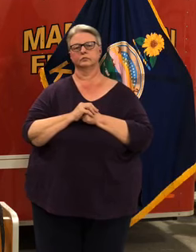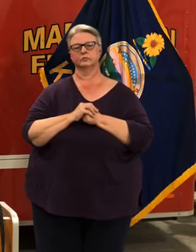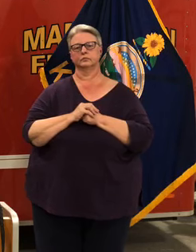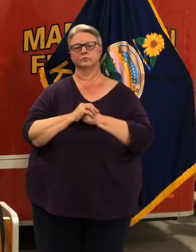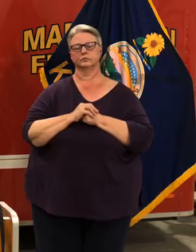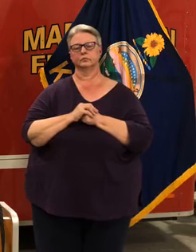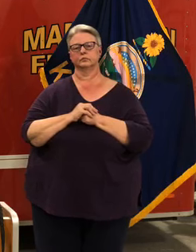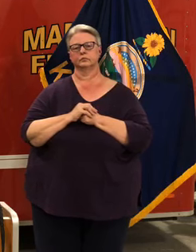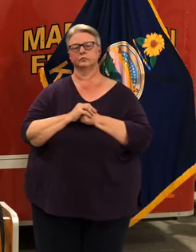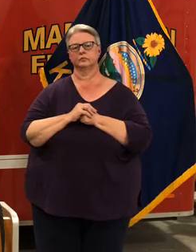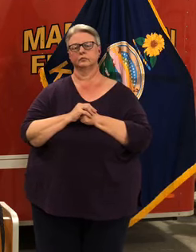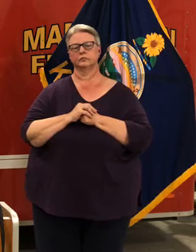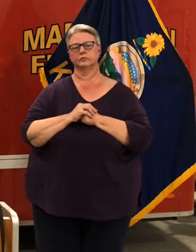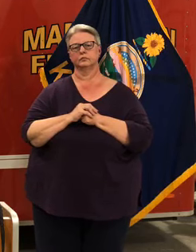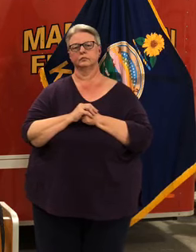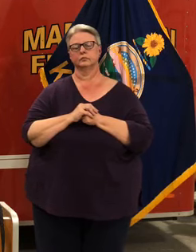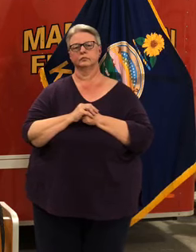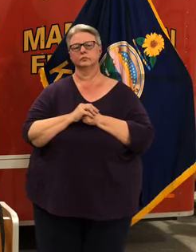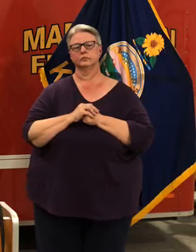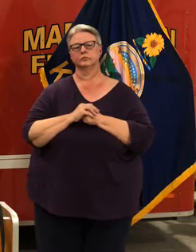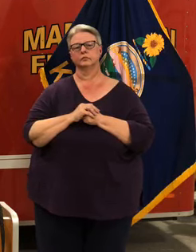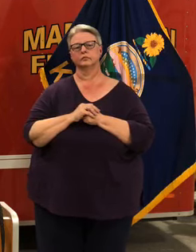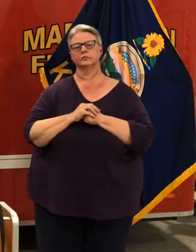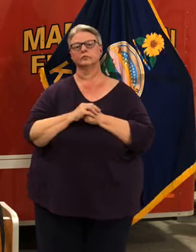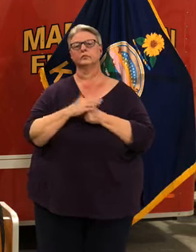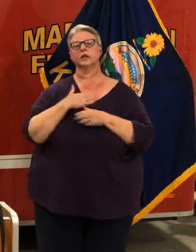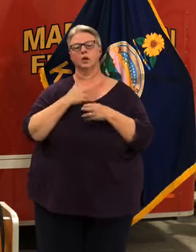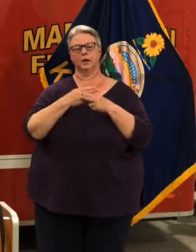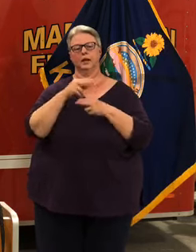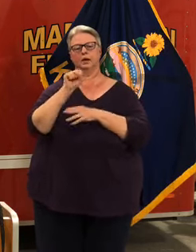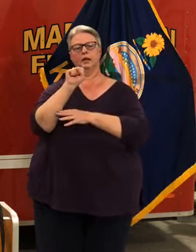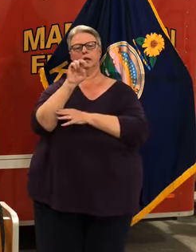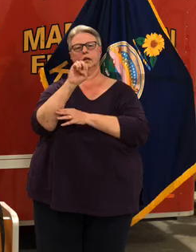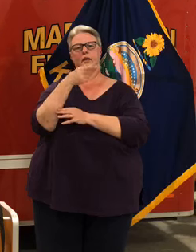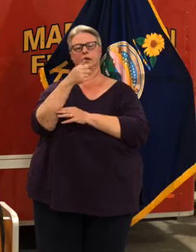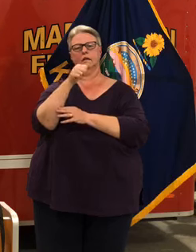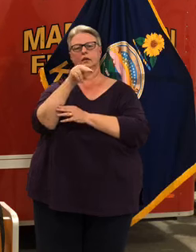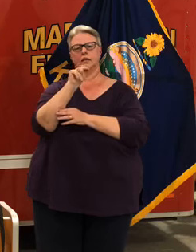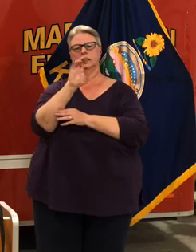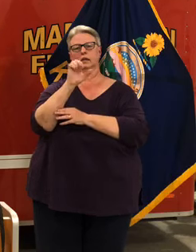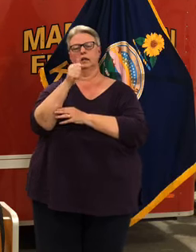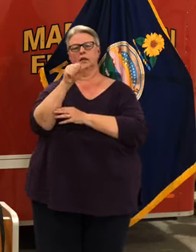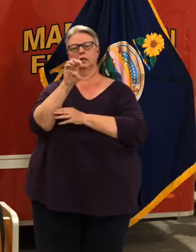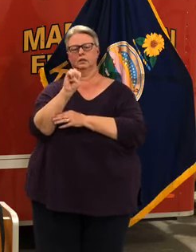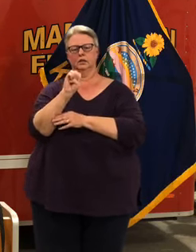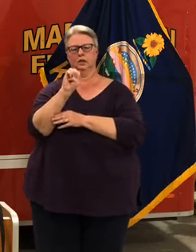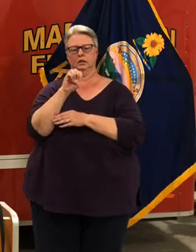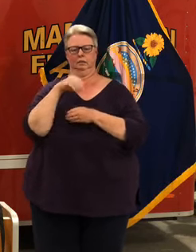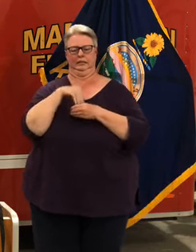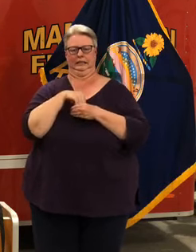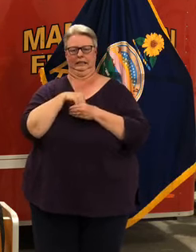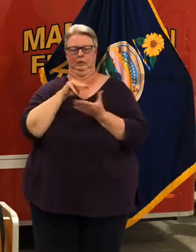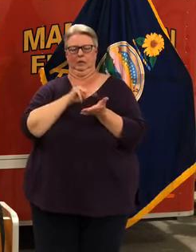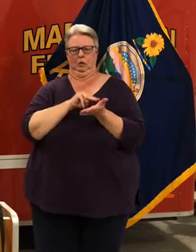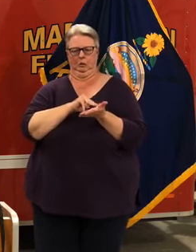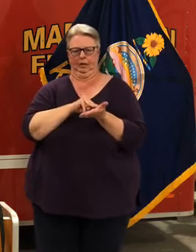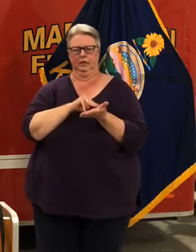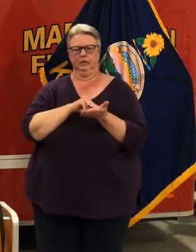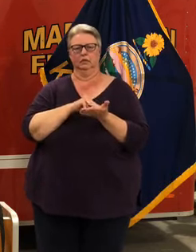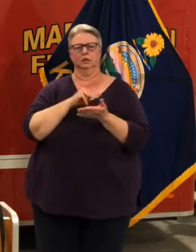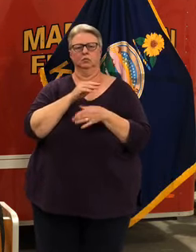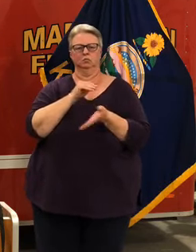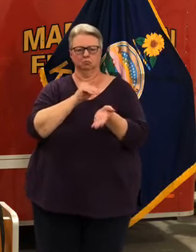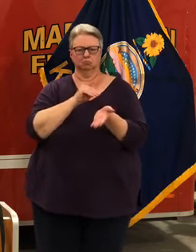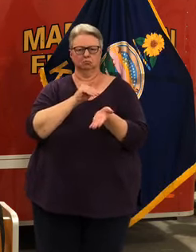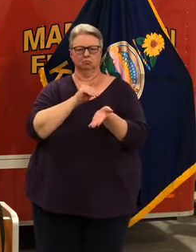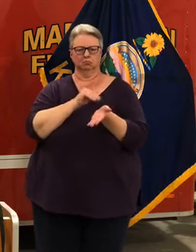showing symptoms? Yes, my name is Segen Chase, and I'm an internal medicine physician at Centerpoint Physicians here in town, and I'm